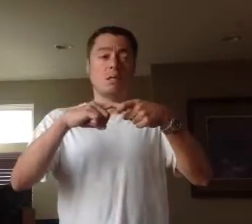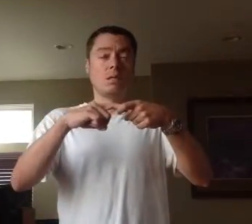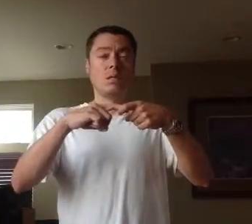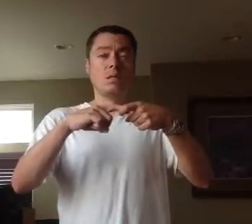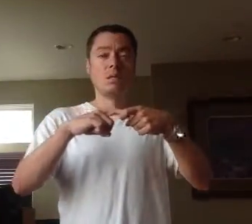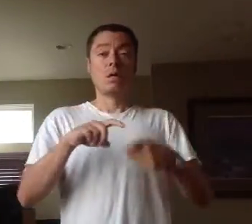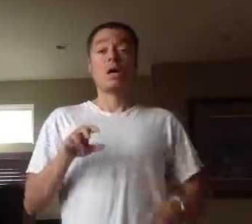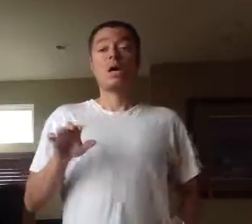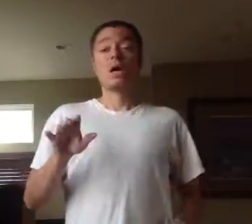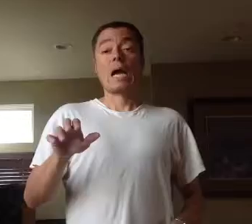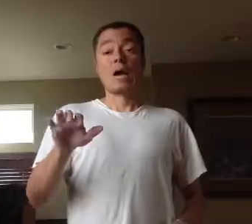Calculator.